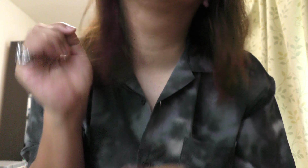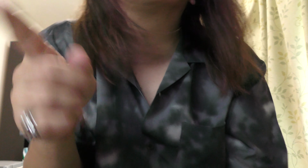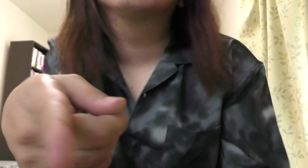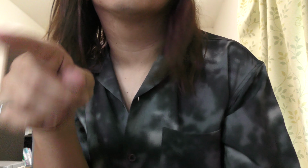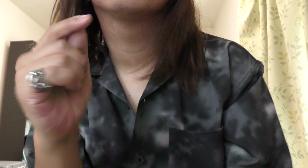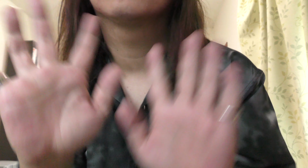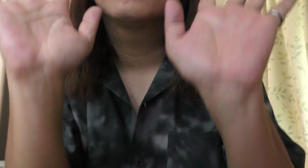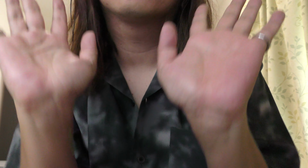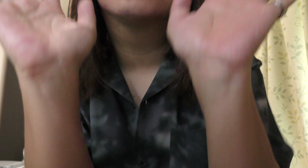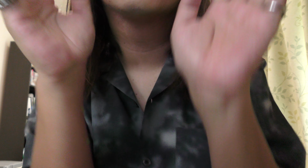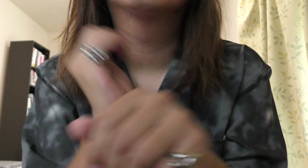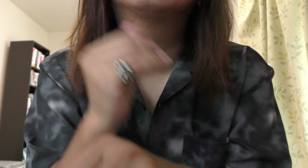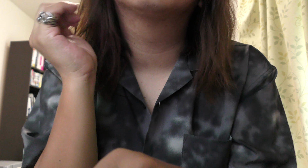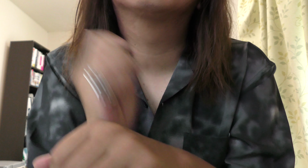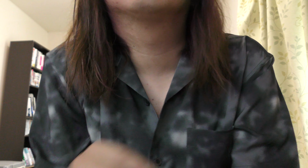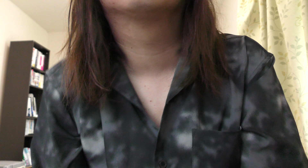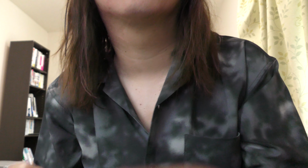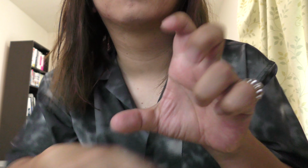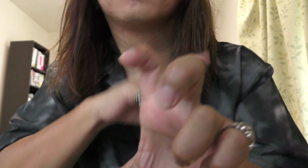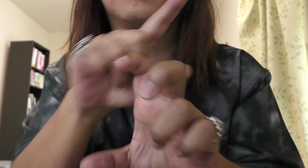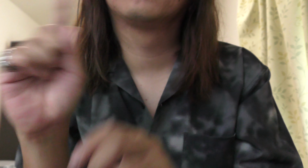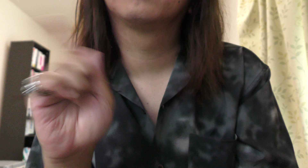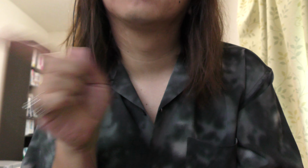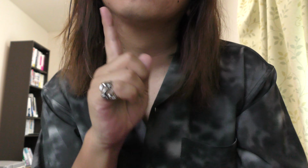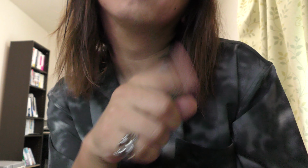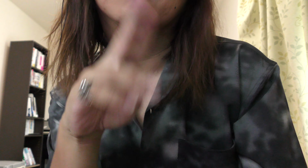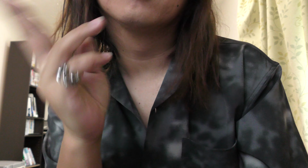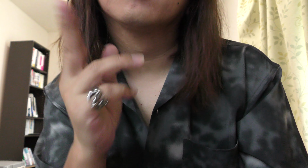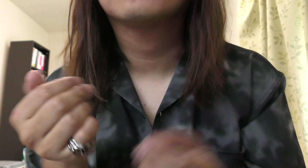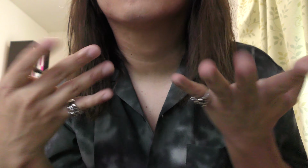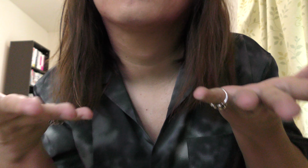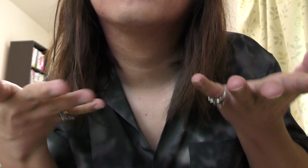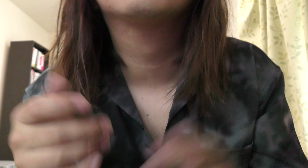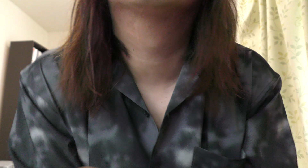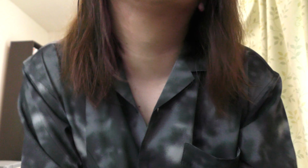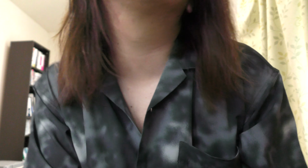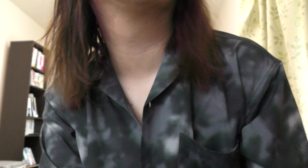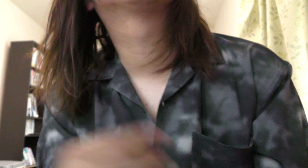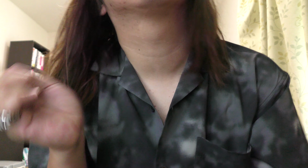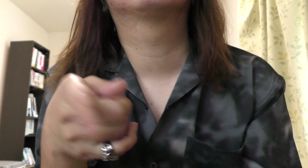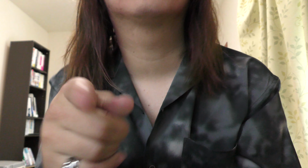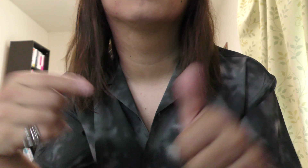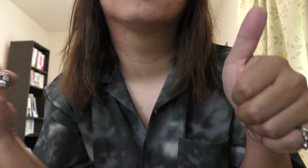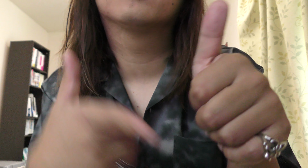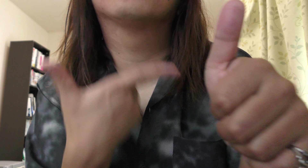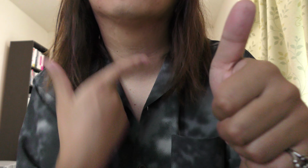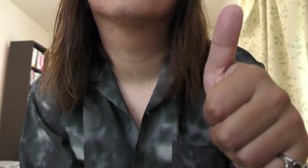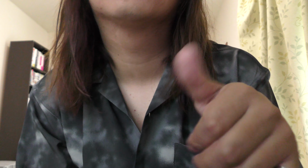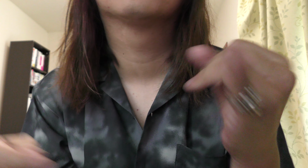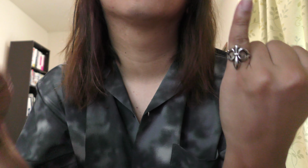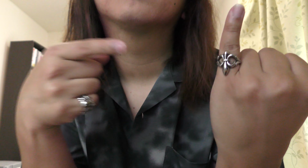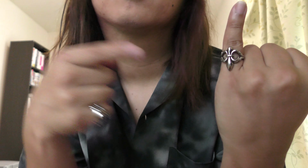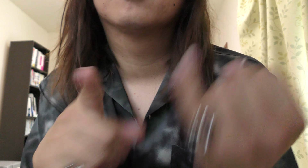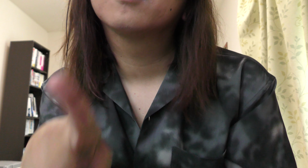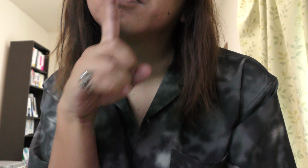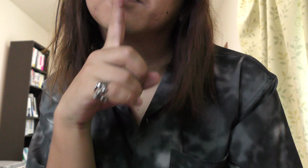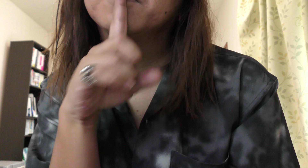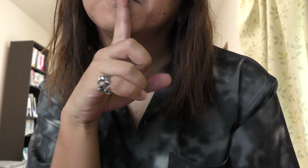she did ballet, what more can I say? He wanted her, she'd never tell,